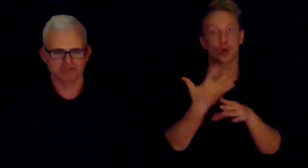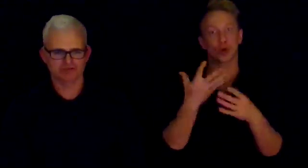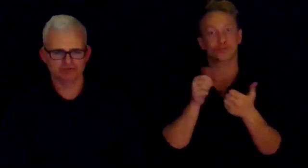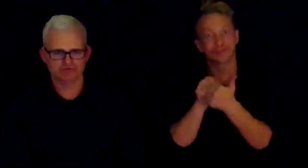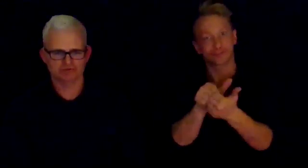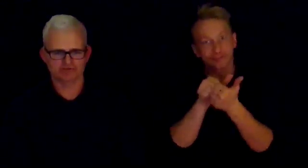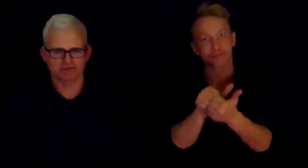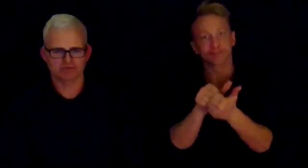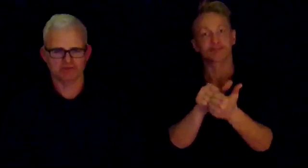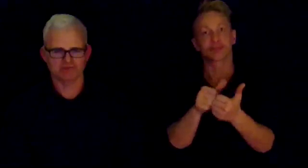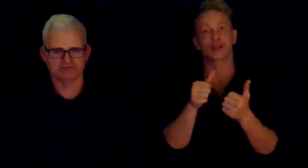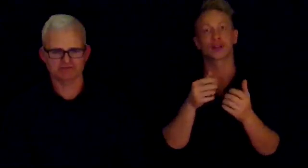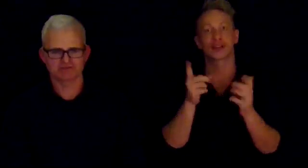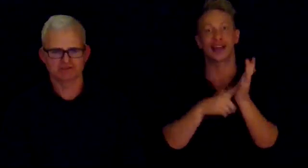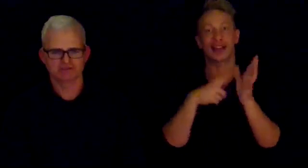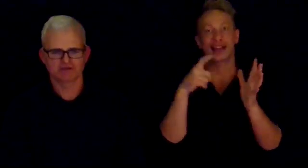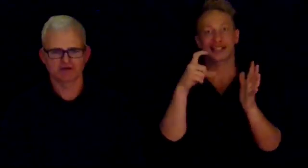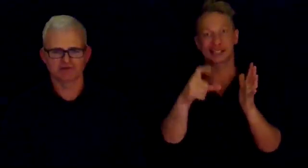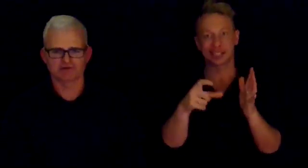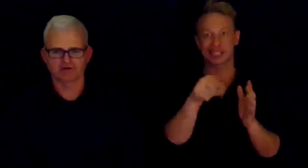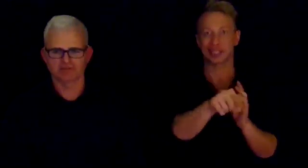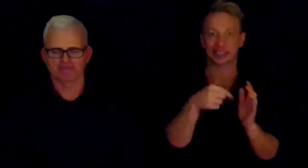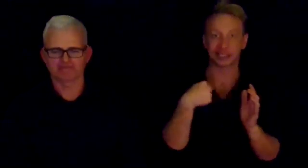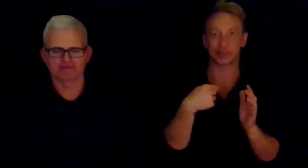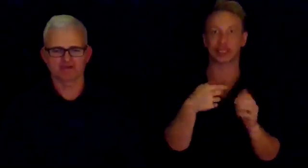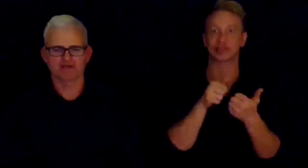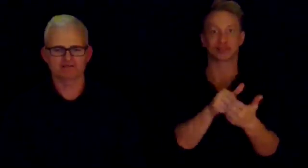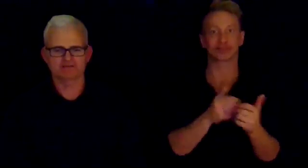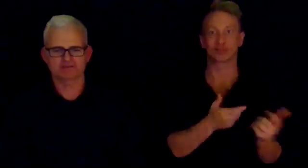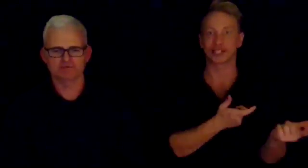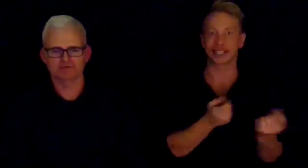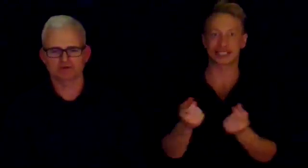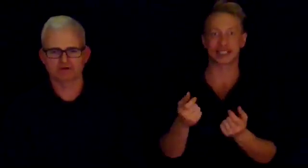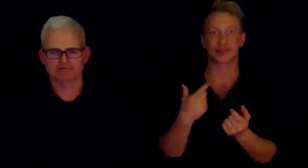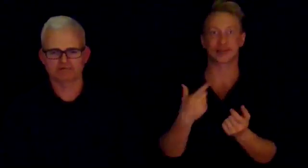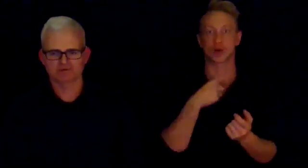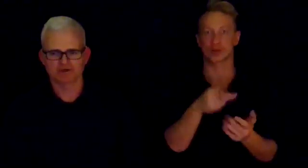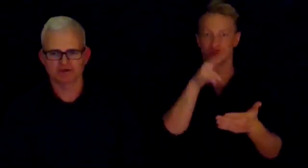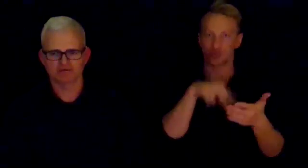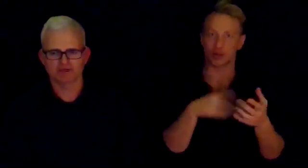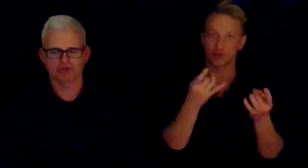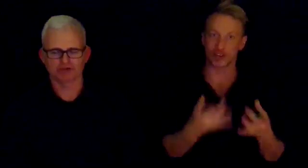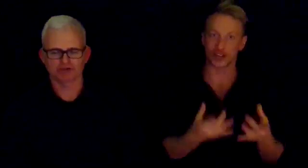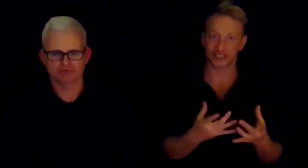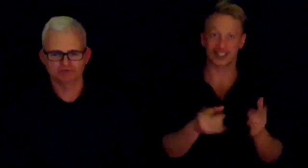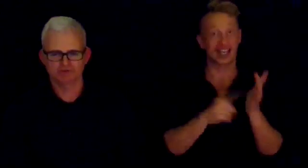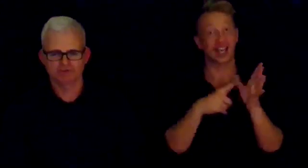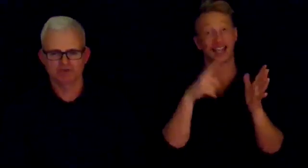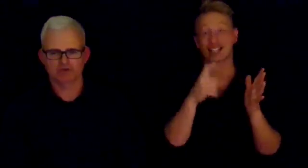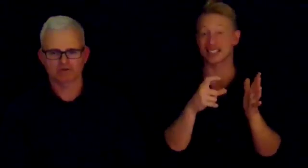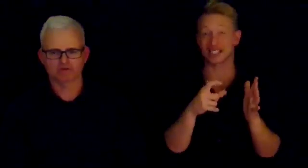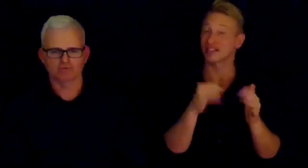background information on deafblindness. And the LAC was quite